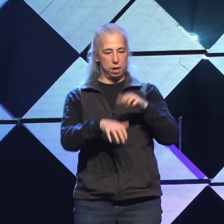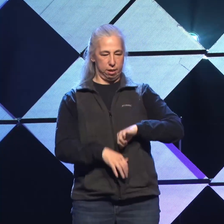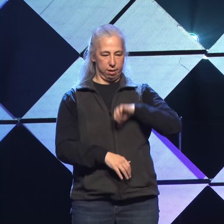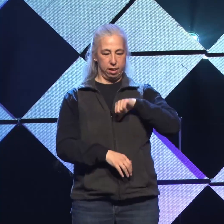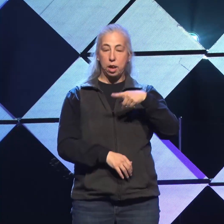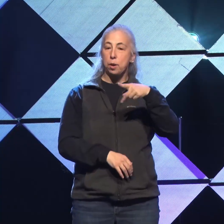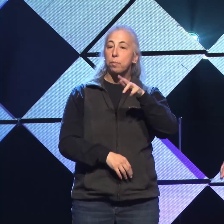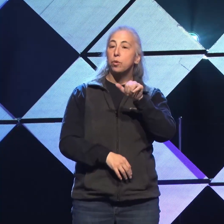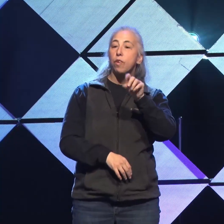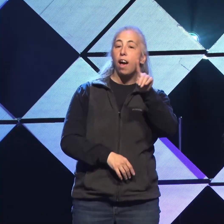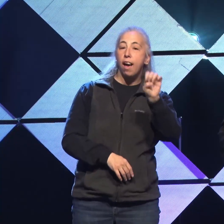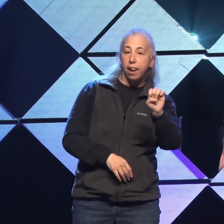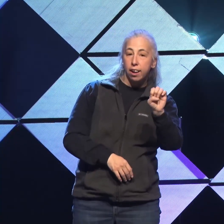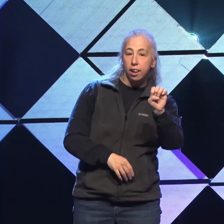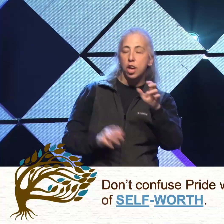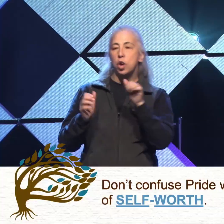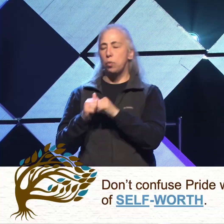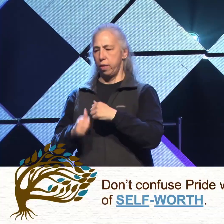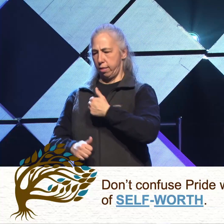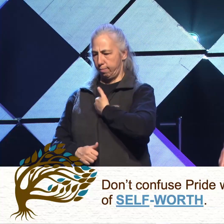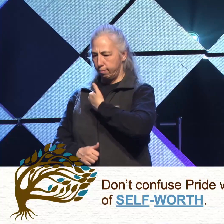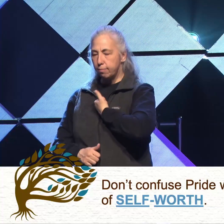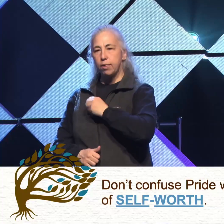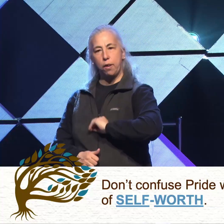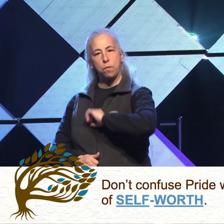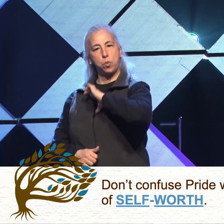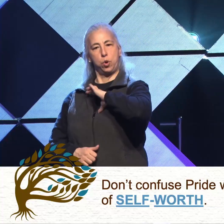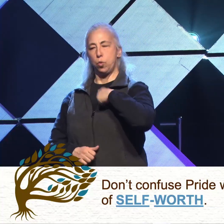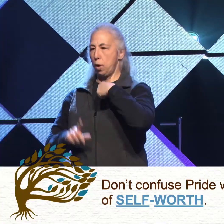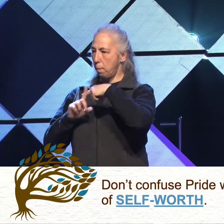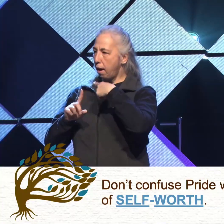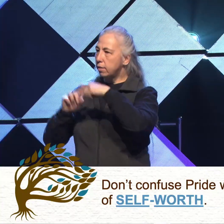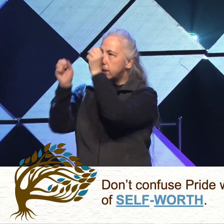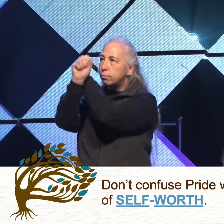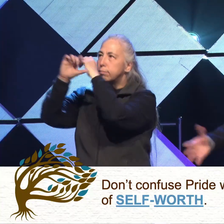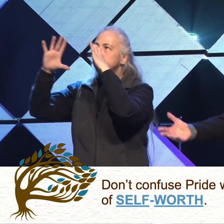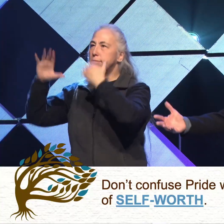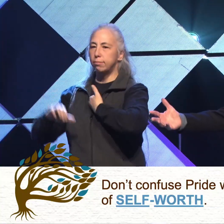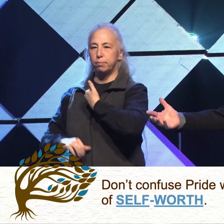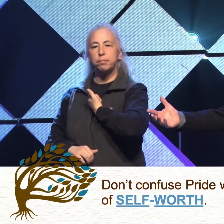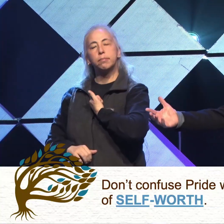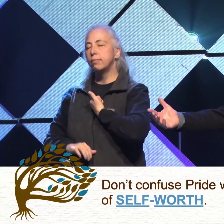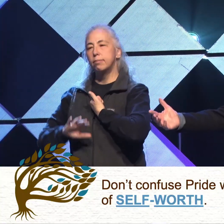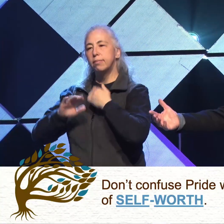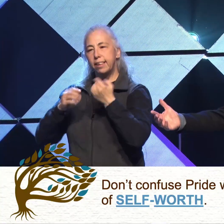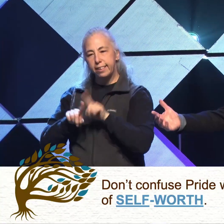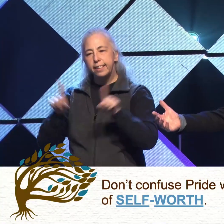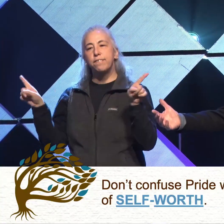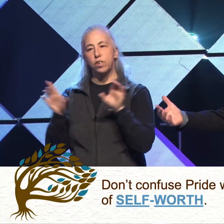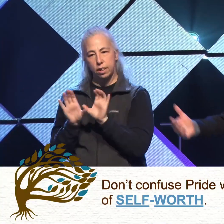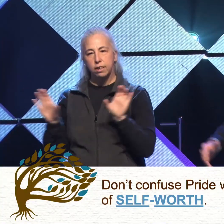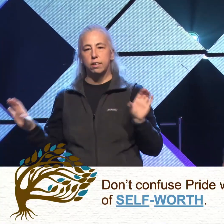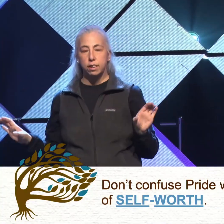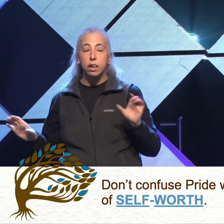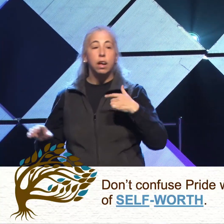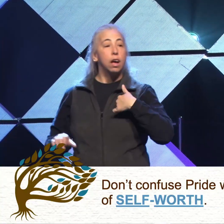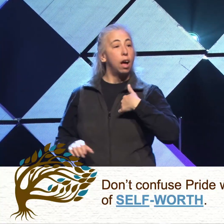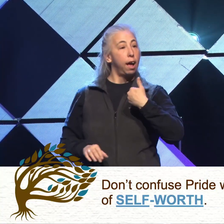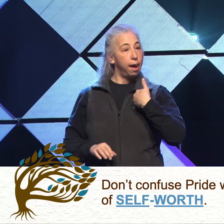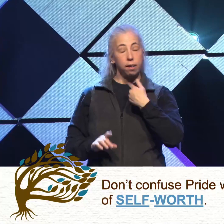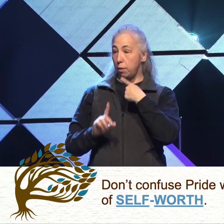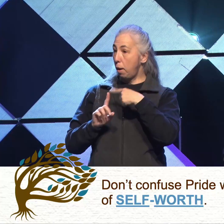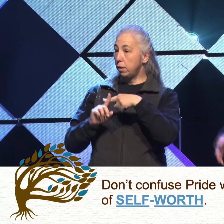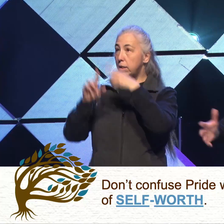talk about with feelings of self-worth or having a positive self-image. We should all have a positive self-image. I hope you